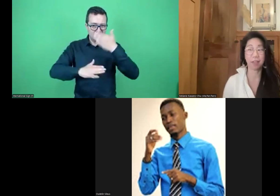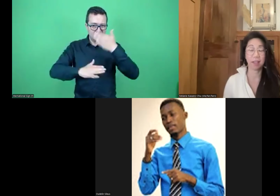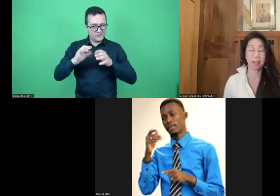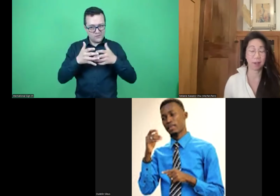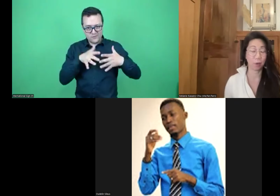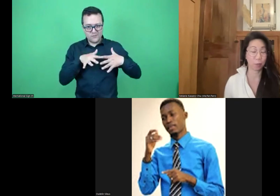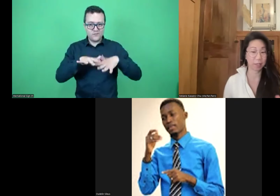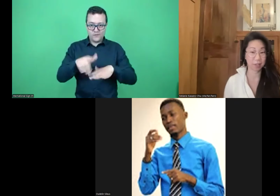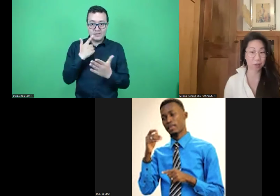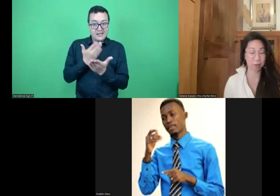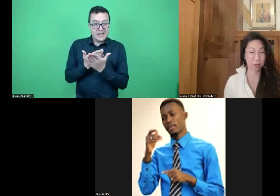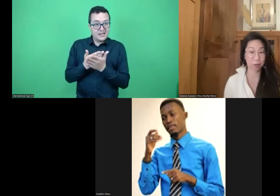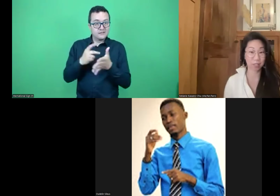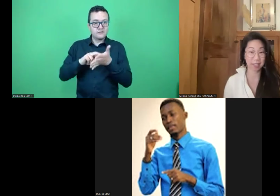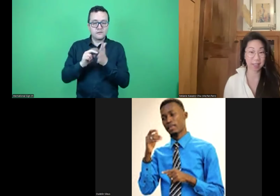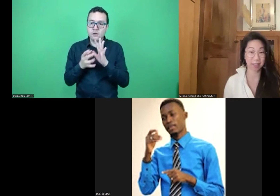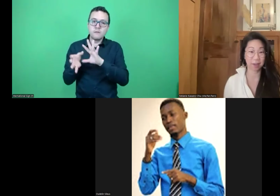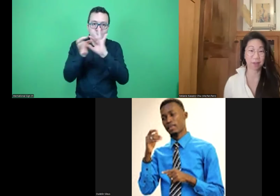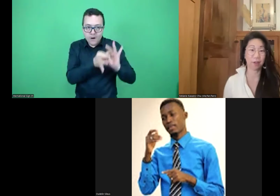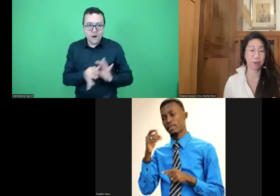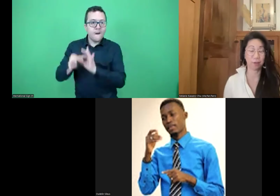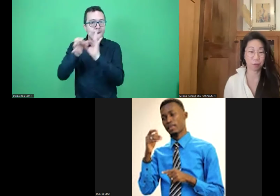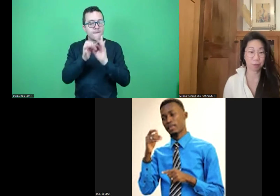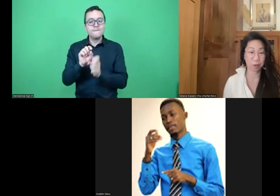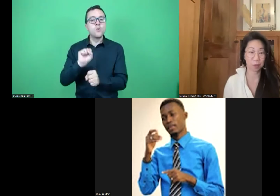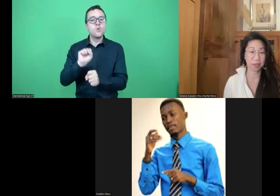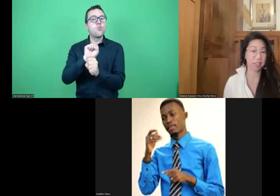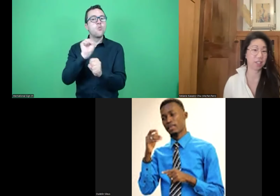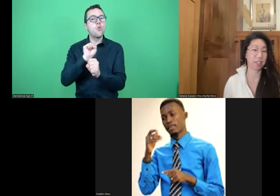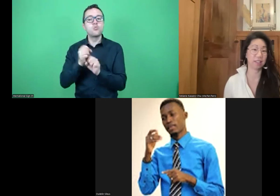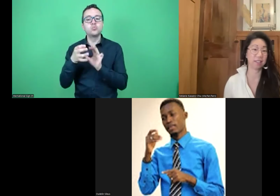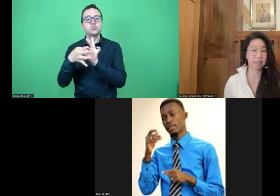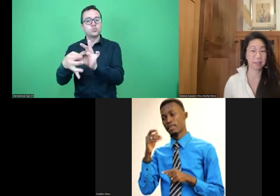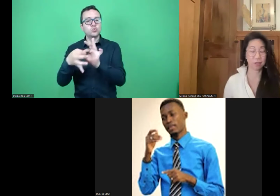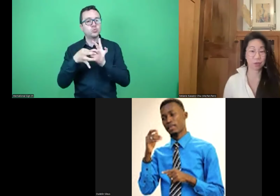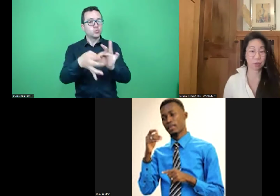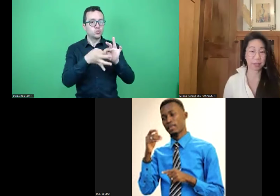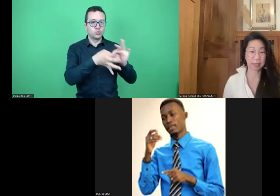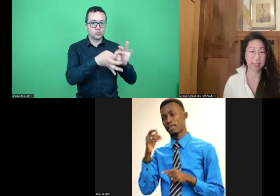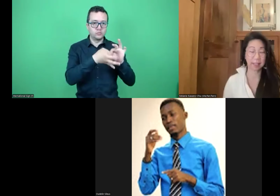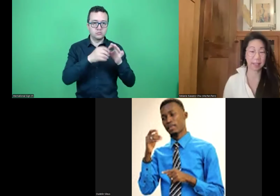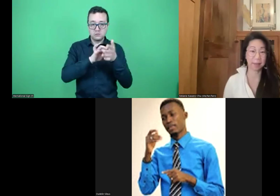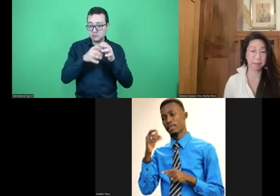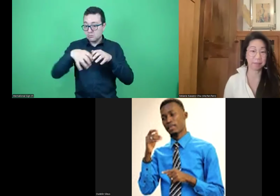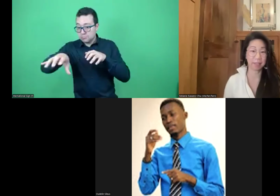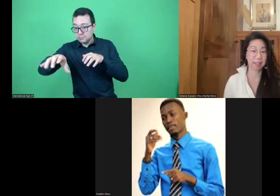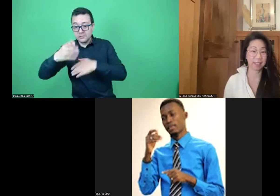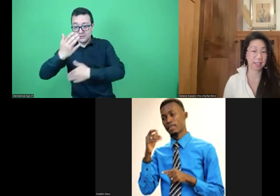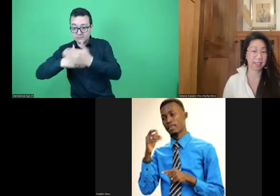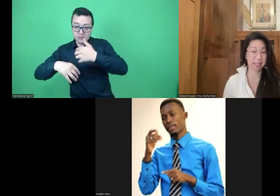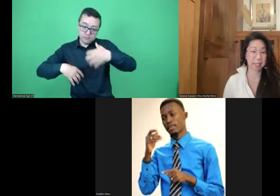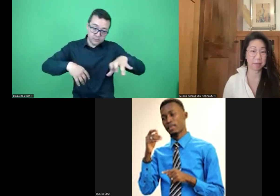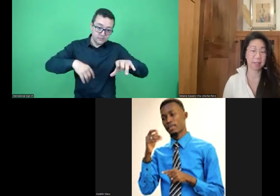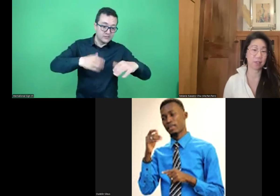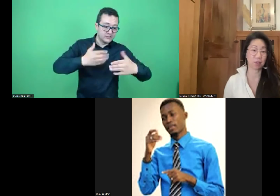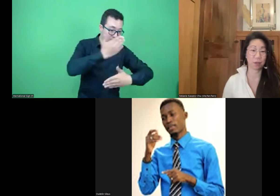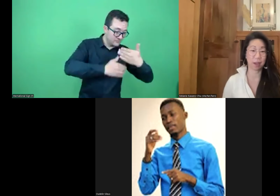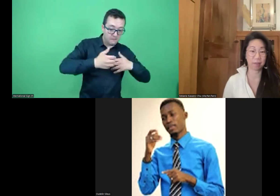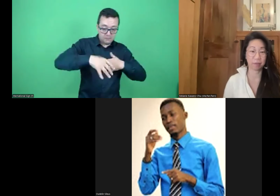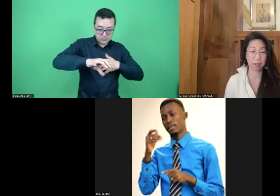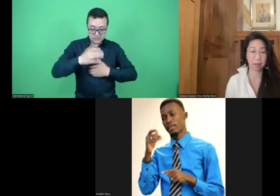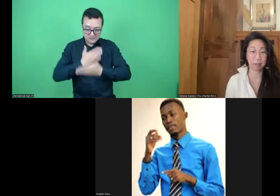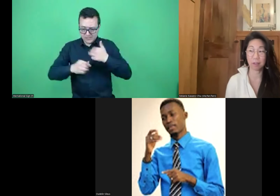if OPDs are able to work together, form coalitions, jointly sign statements